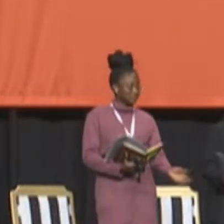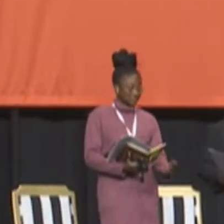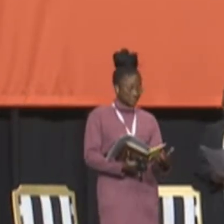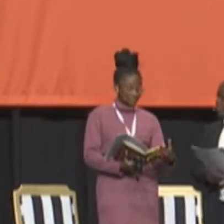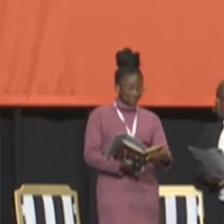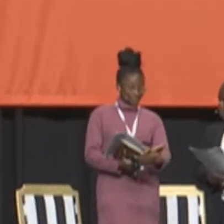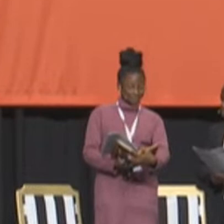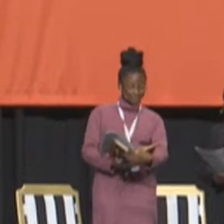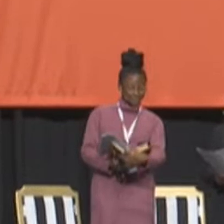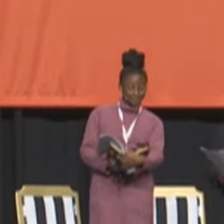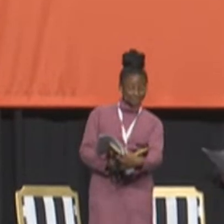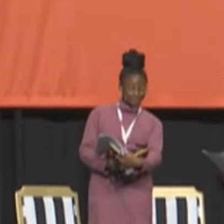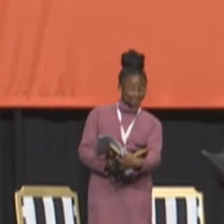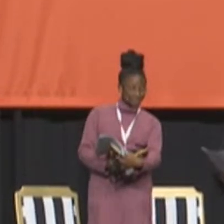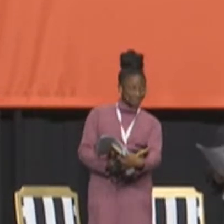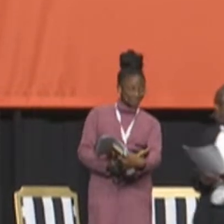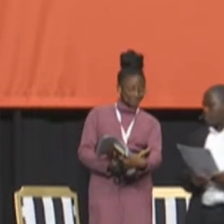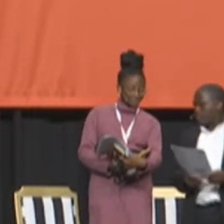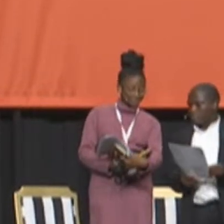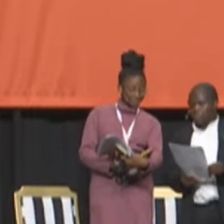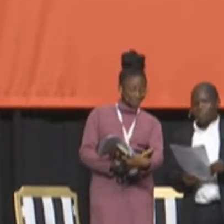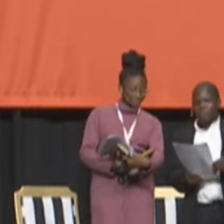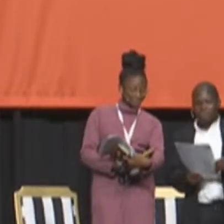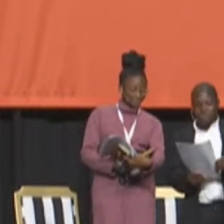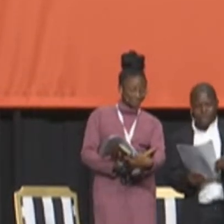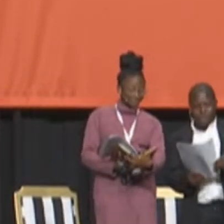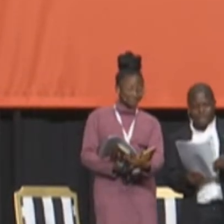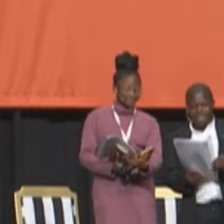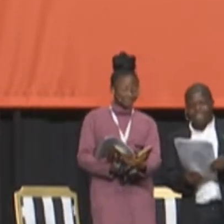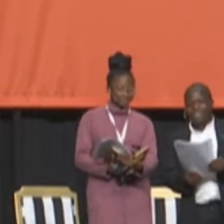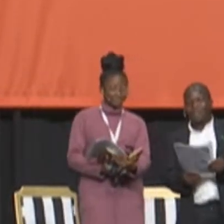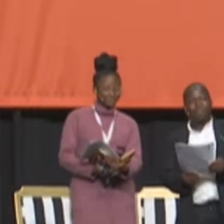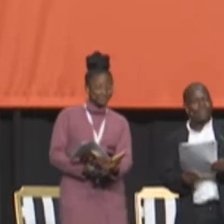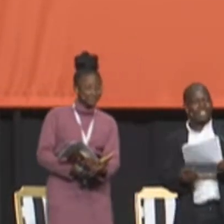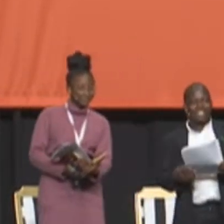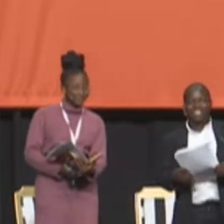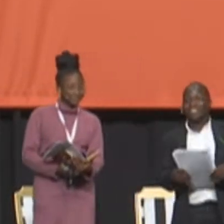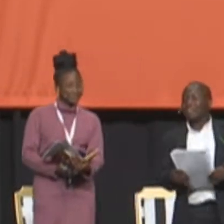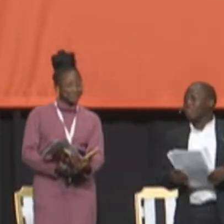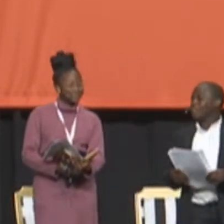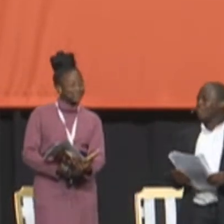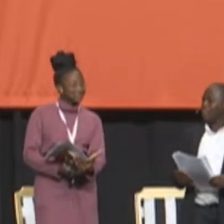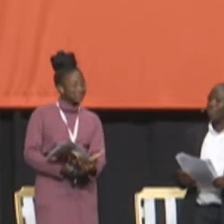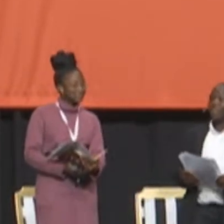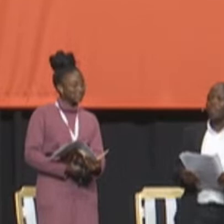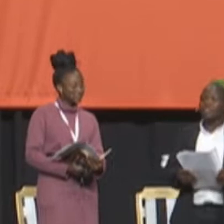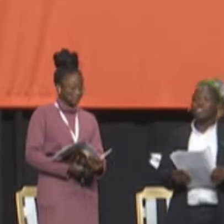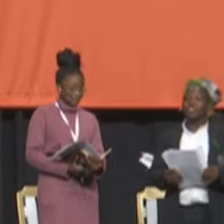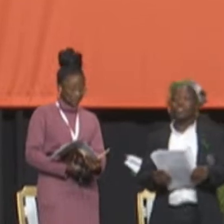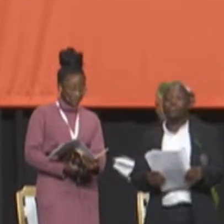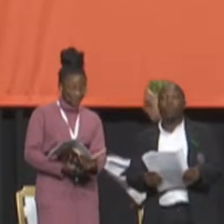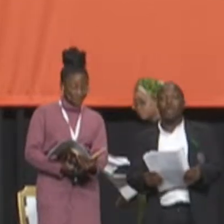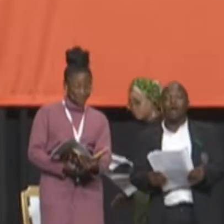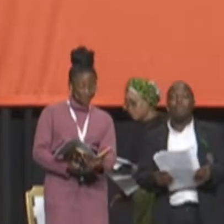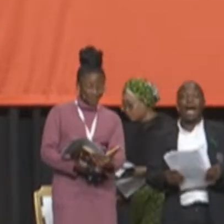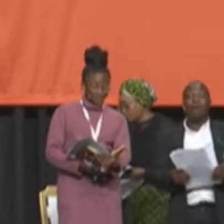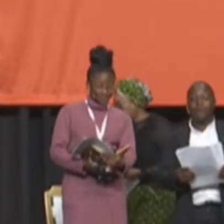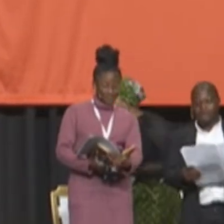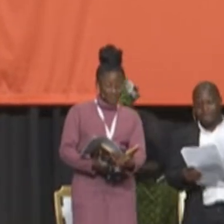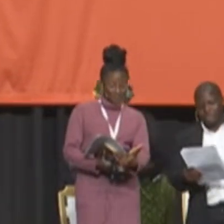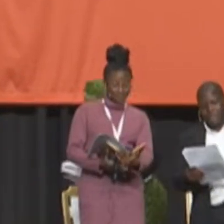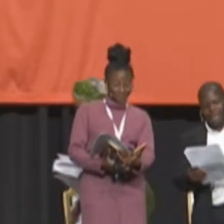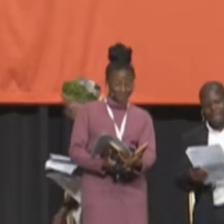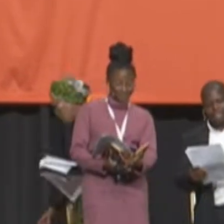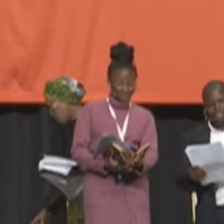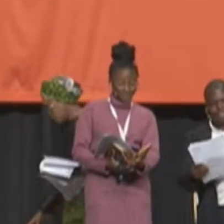week. The first one, but before we do that, apologies, before we do that, we're just going to call up